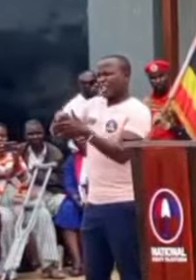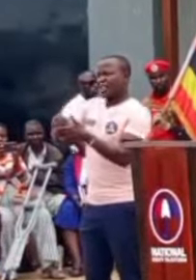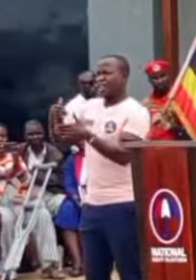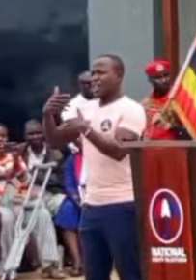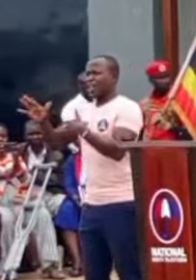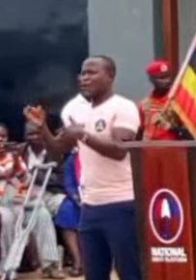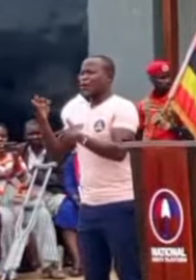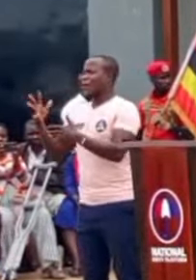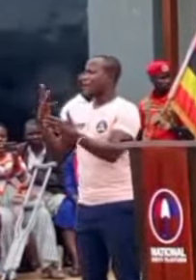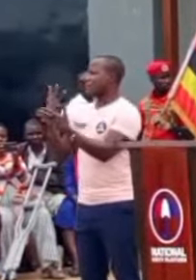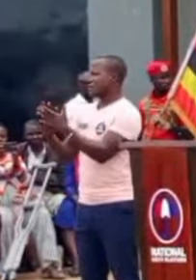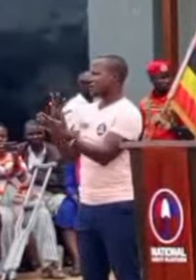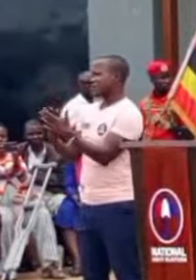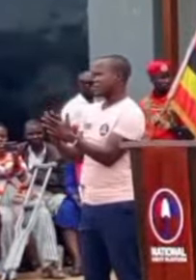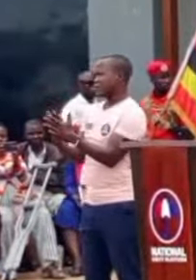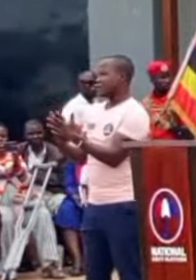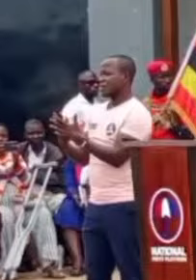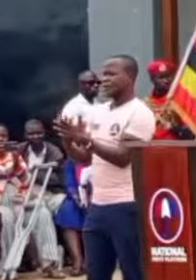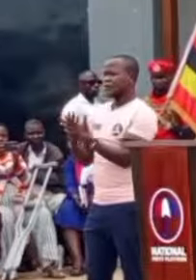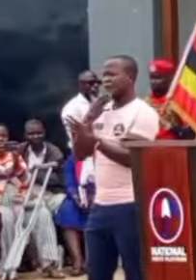and out of prison.